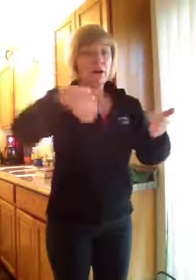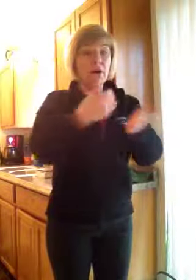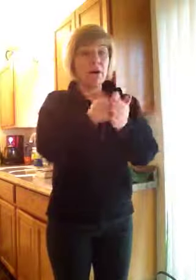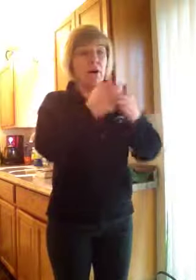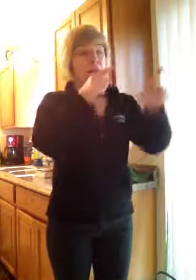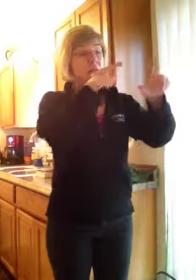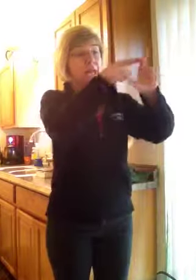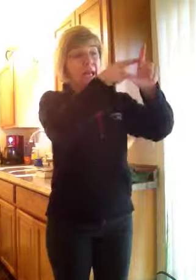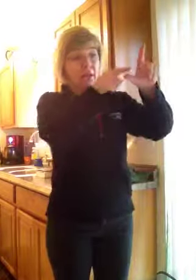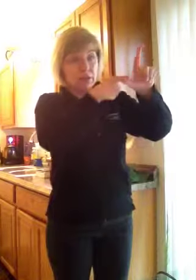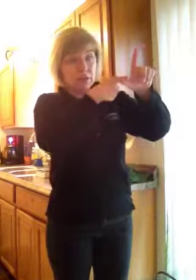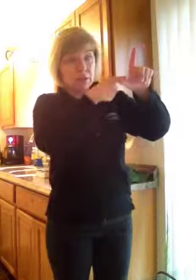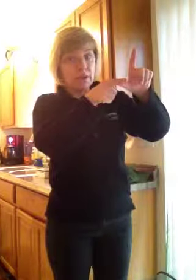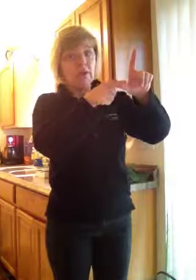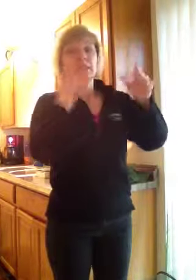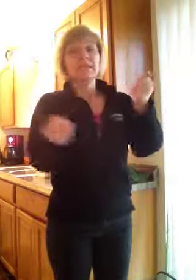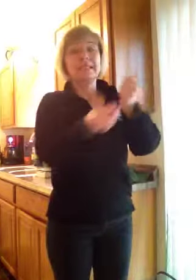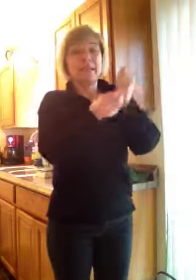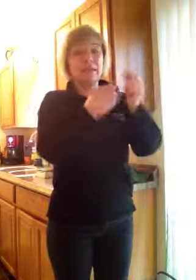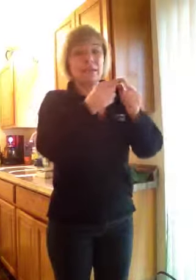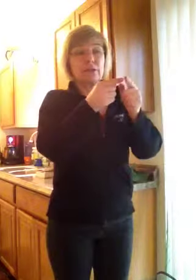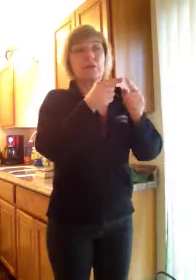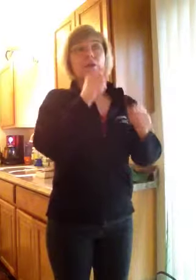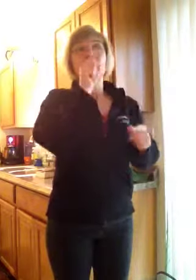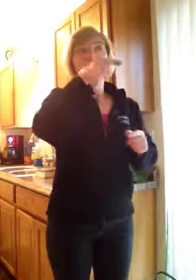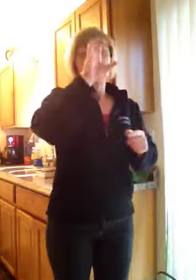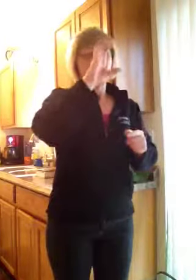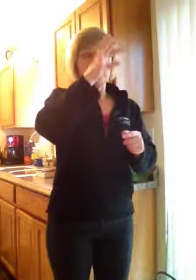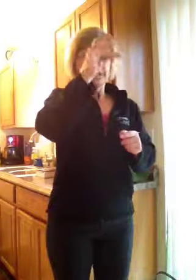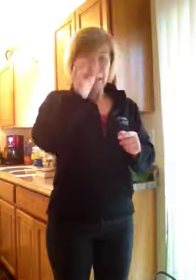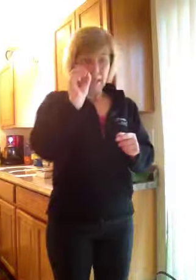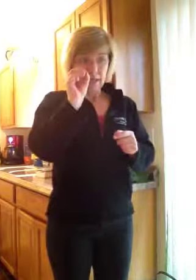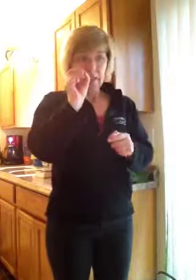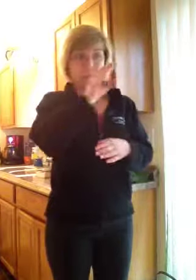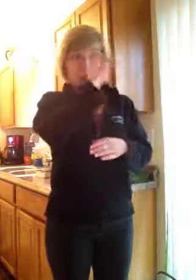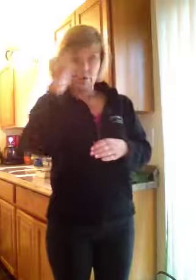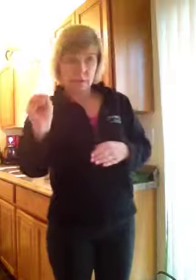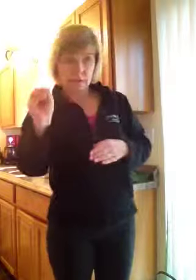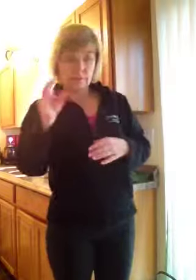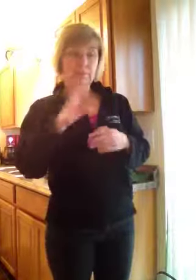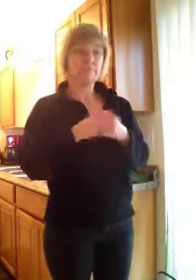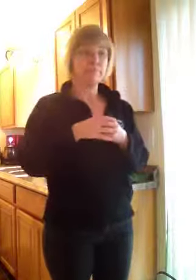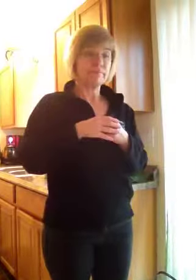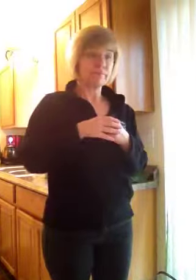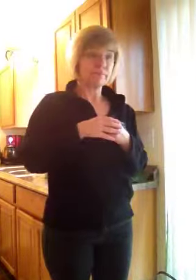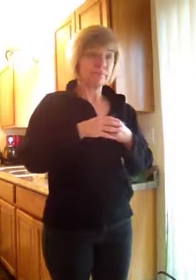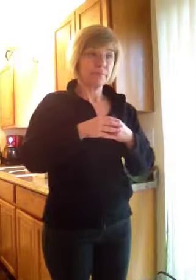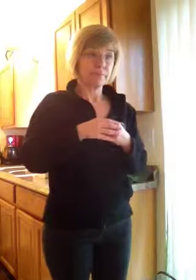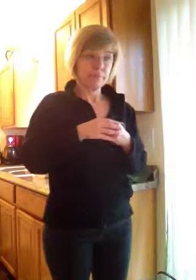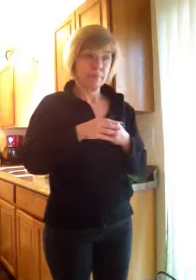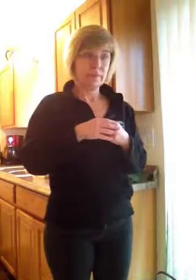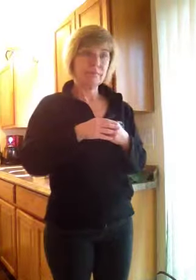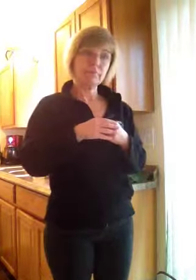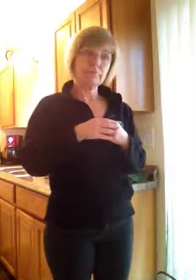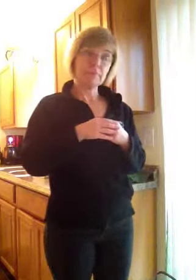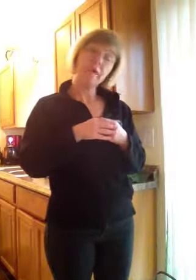so important to know that a triangle's angles add up to 180 degrees. Well, that's all we're going to learn about triangles in this